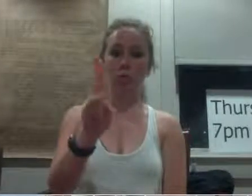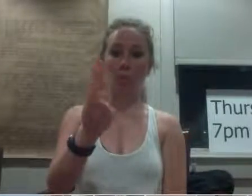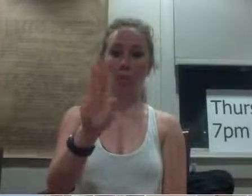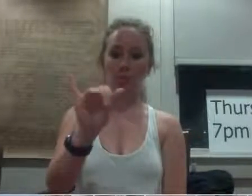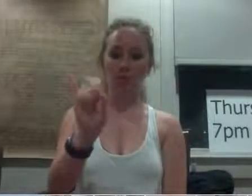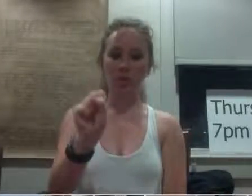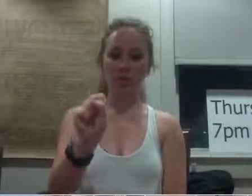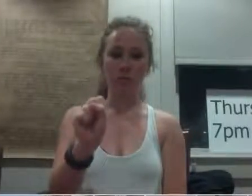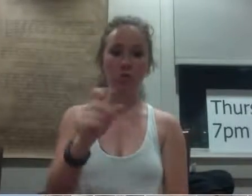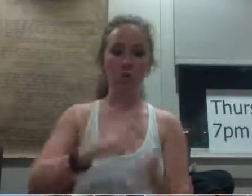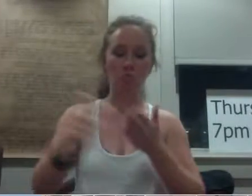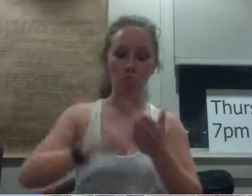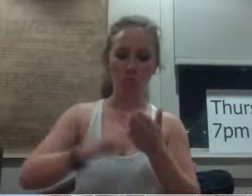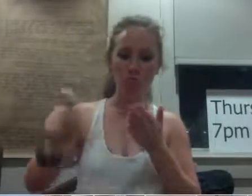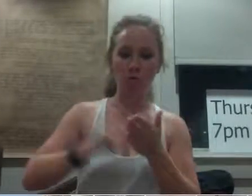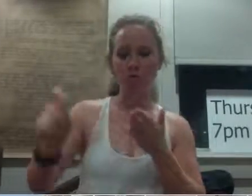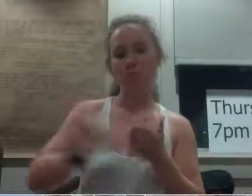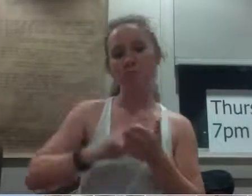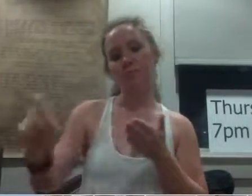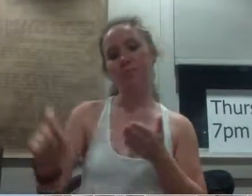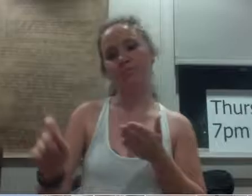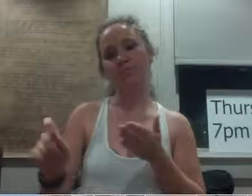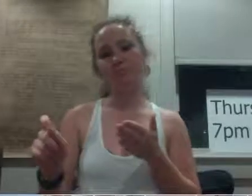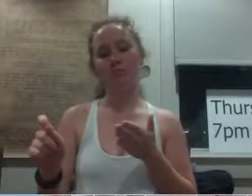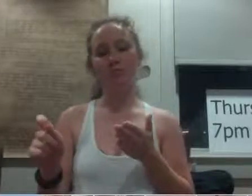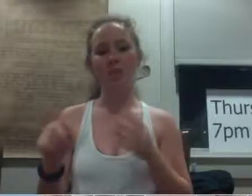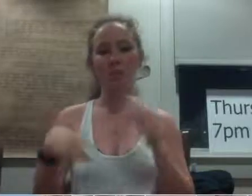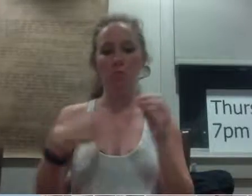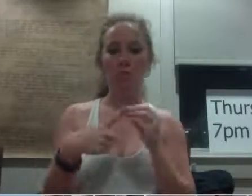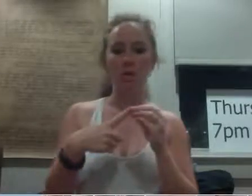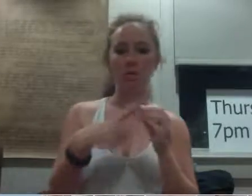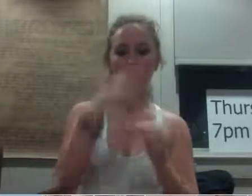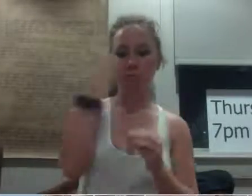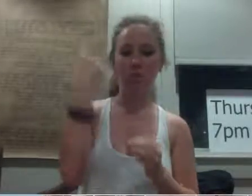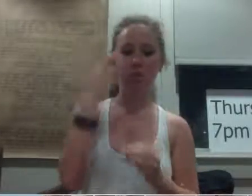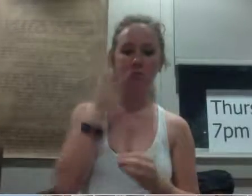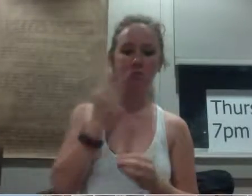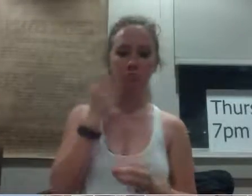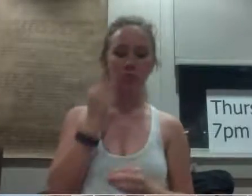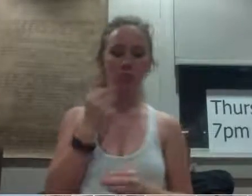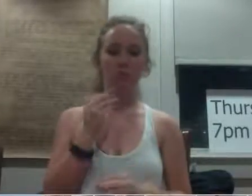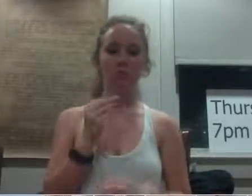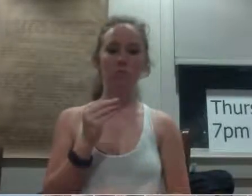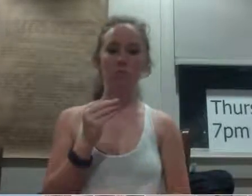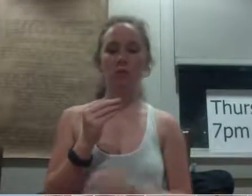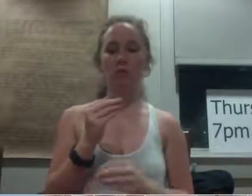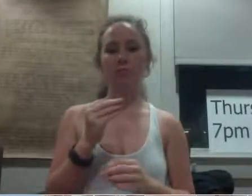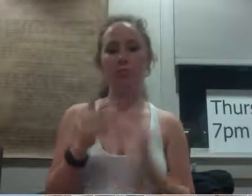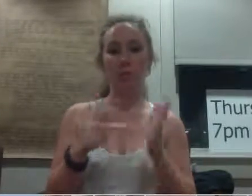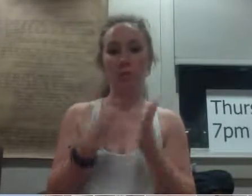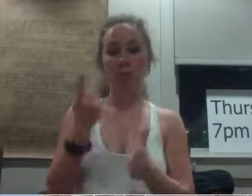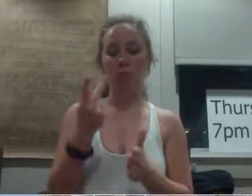was called named W.E.B. Du Bois. He wrote about the black experience,